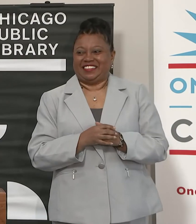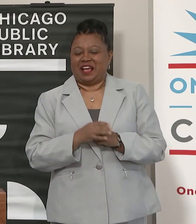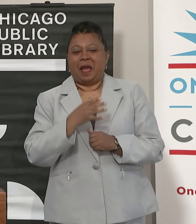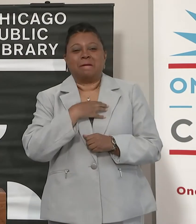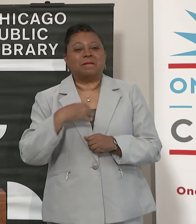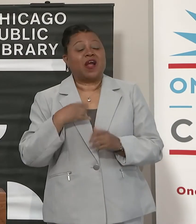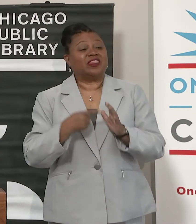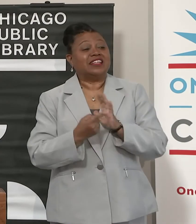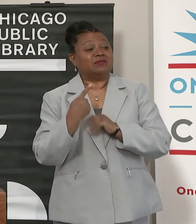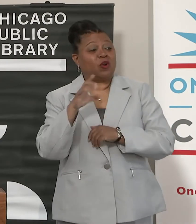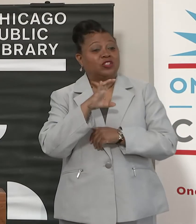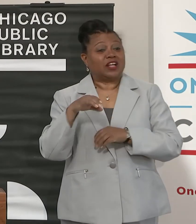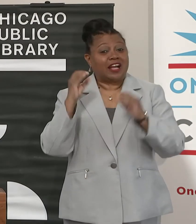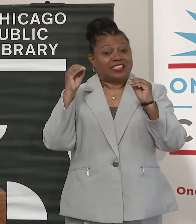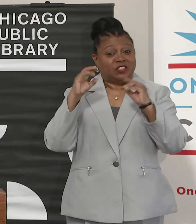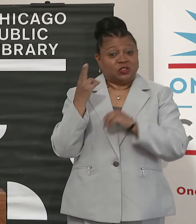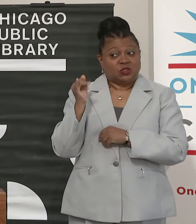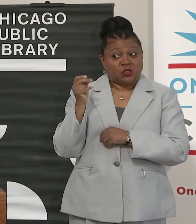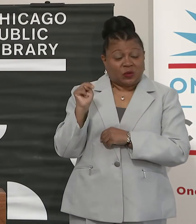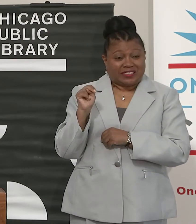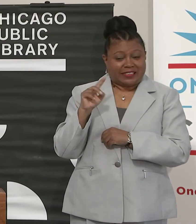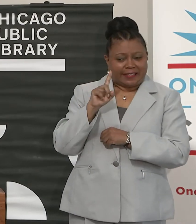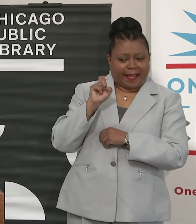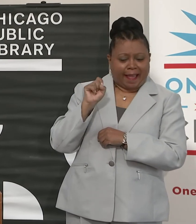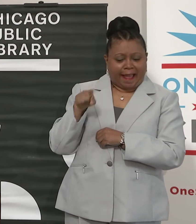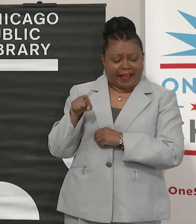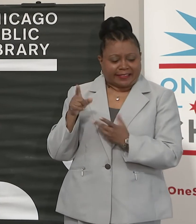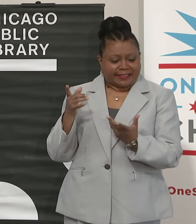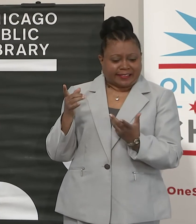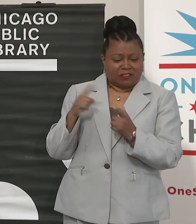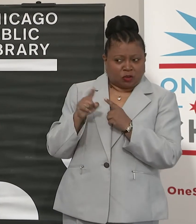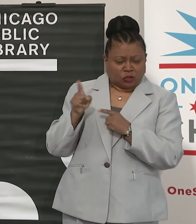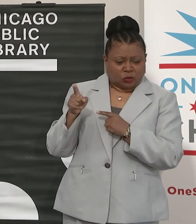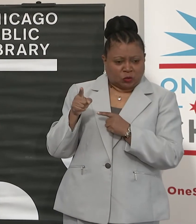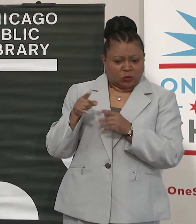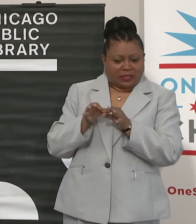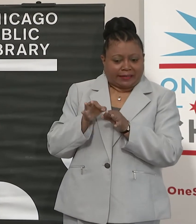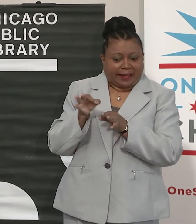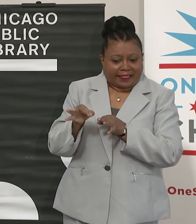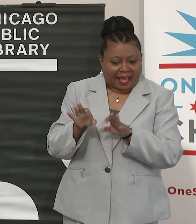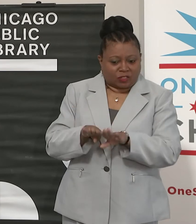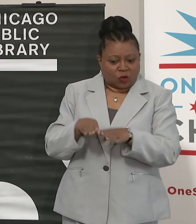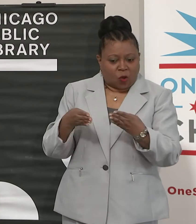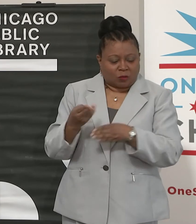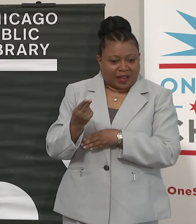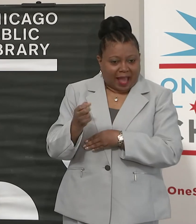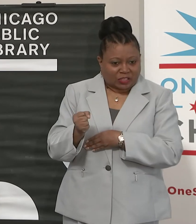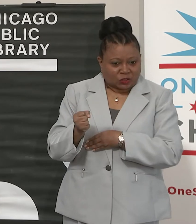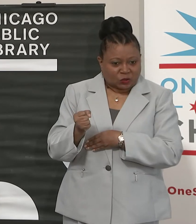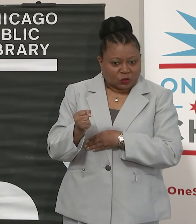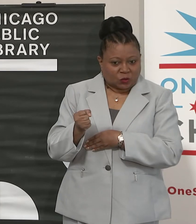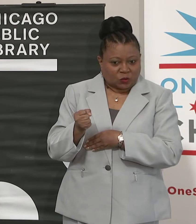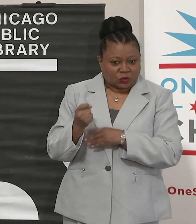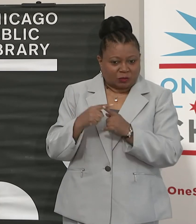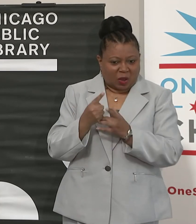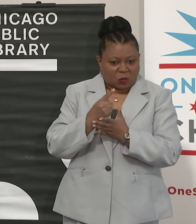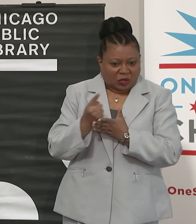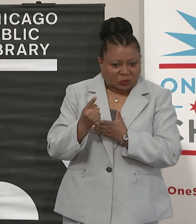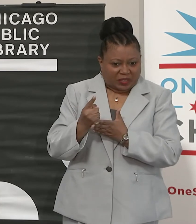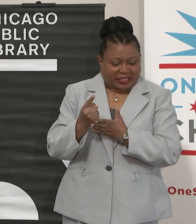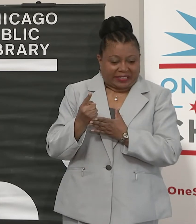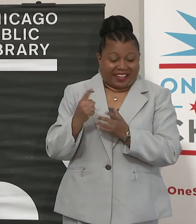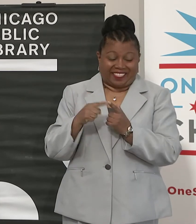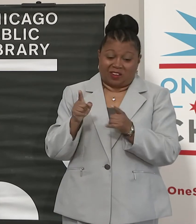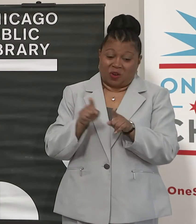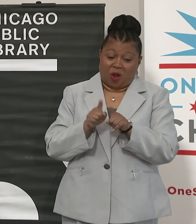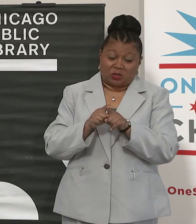Mayor, this morning the Chicago Teachers Union asking for you to delay the opening from high schools by a week. They